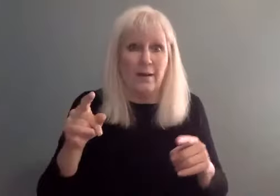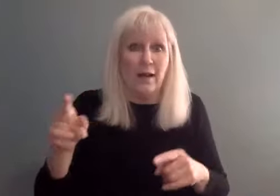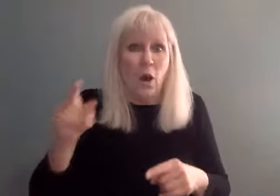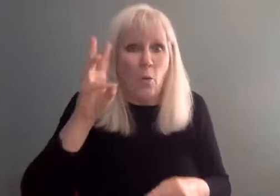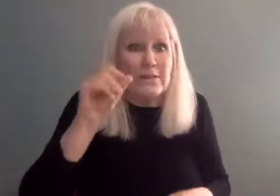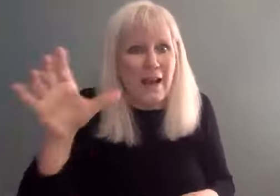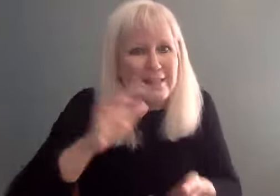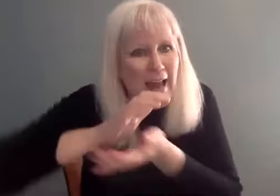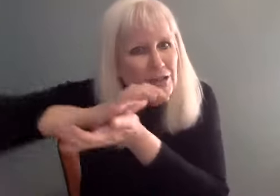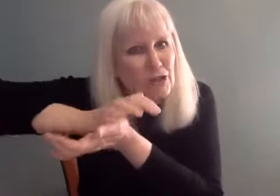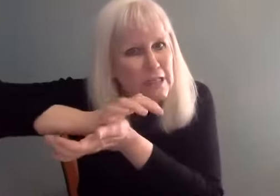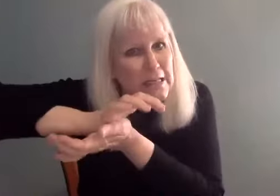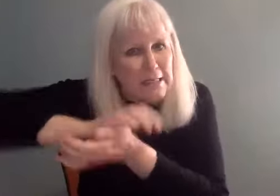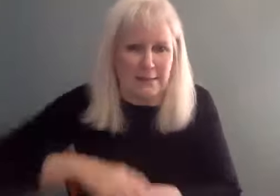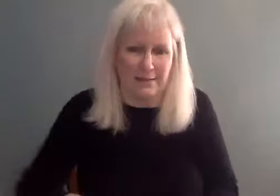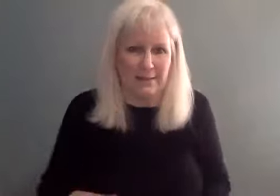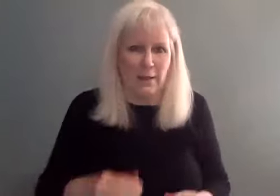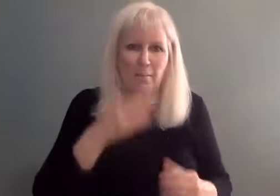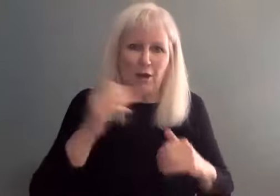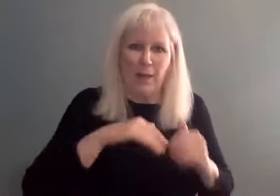more dignified than pigs and corn. It's like,